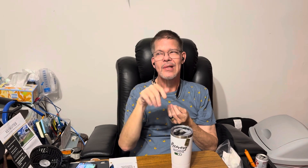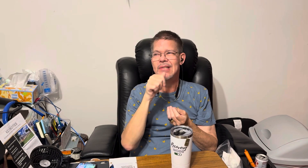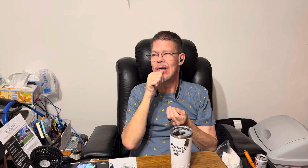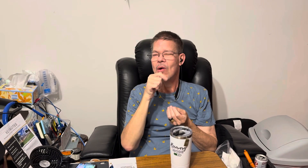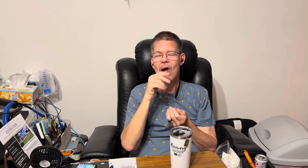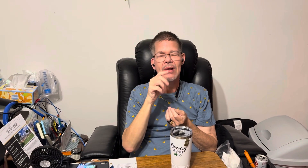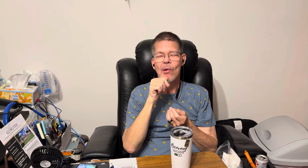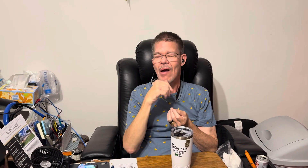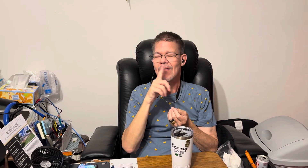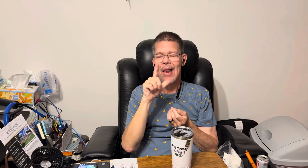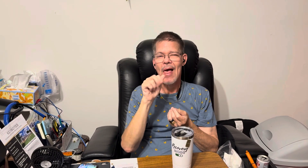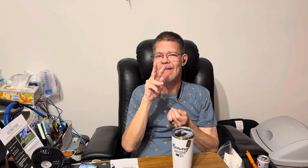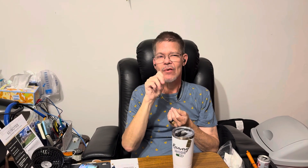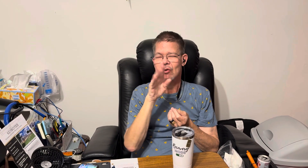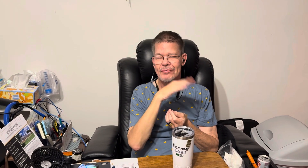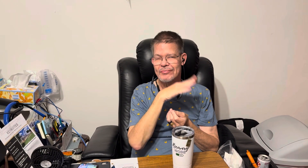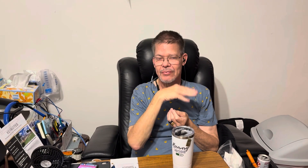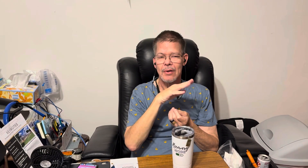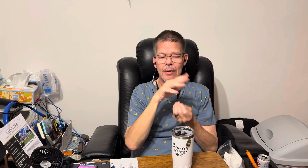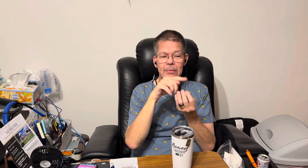Oh, that's right. The Secret Garden doesn't have lavender.